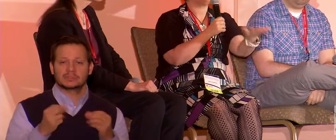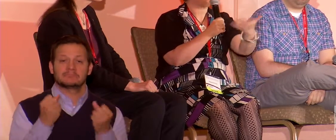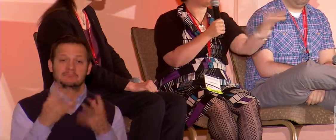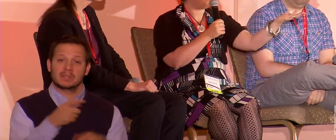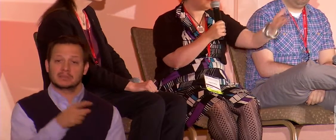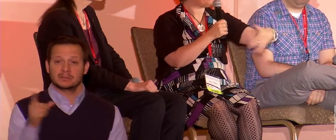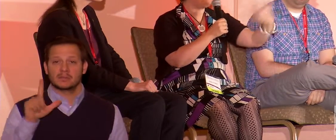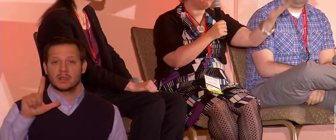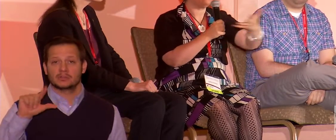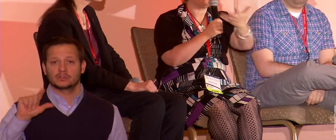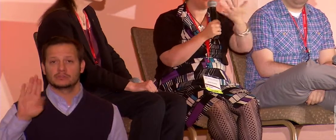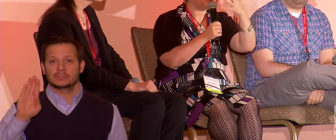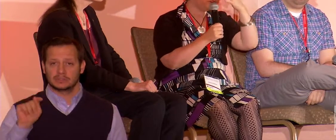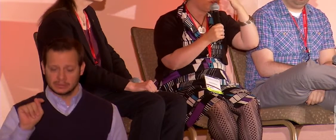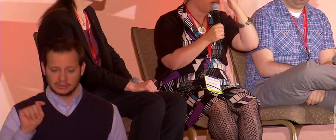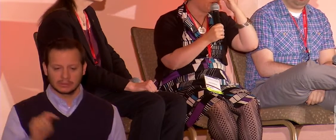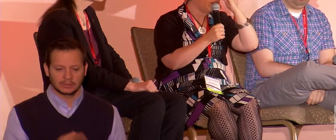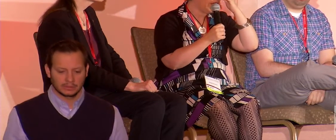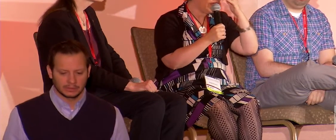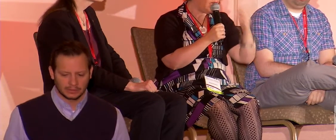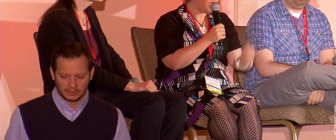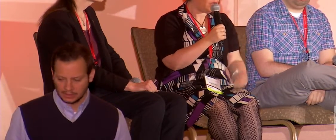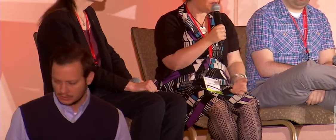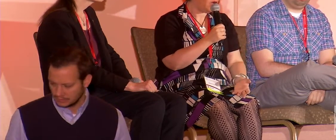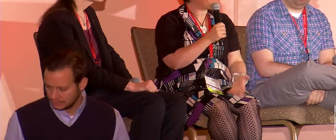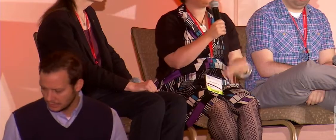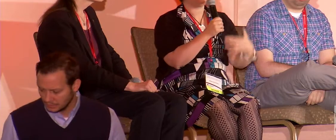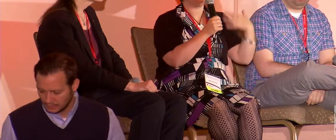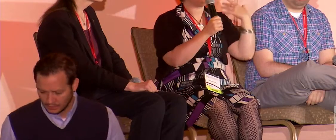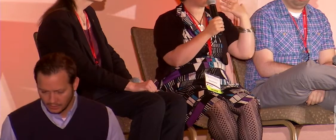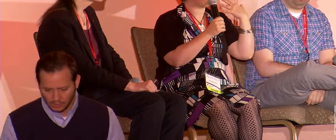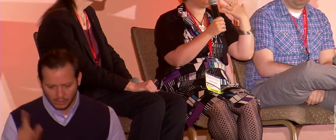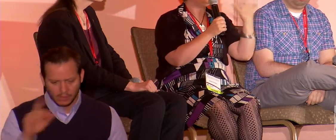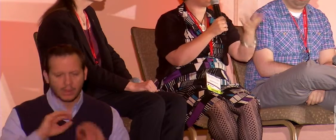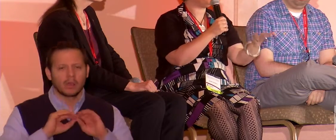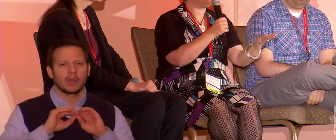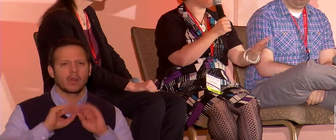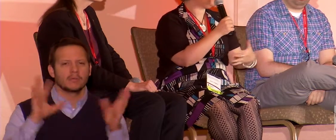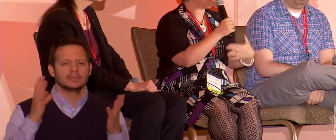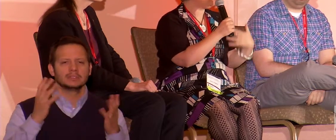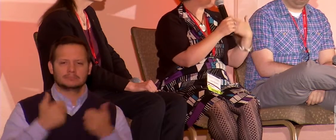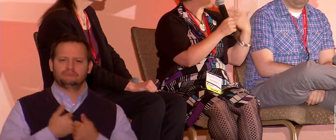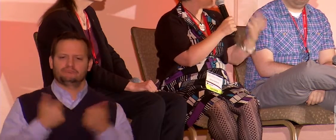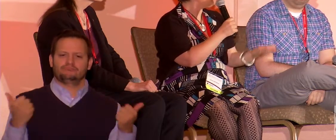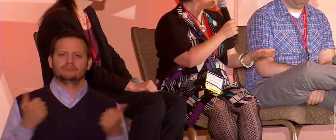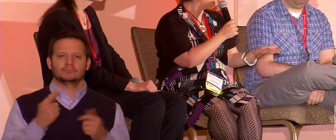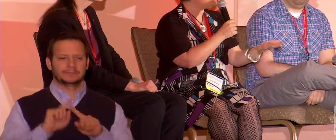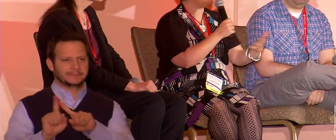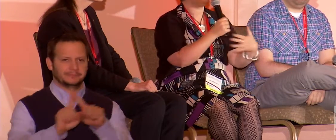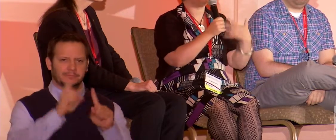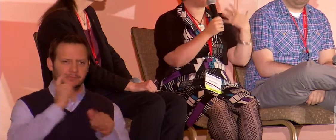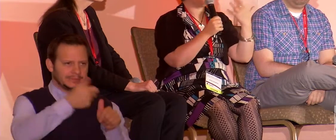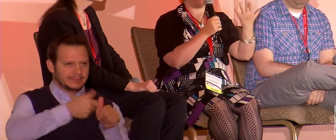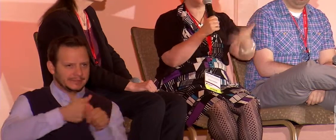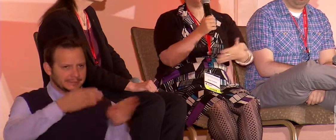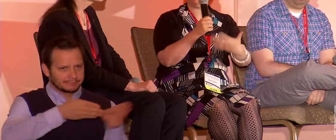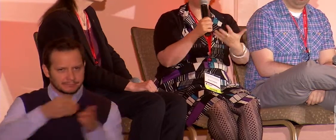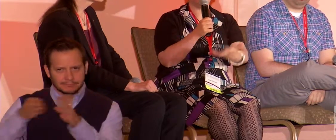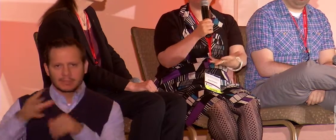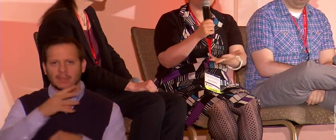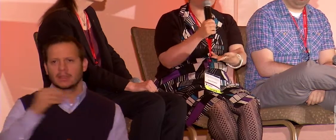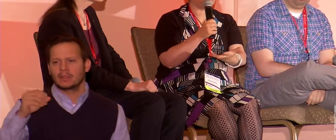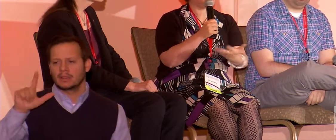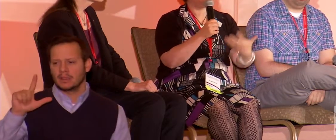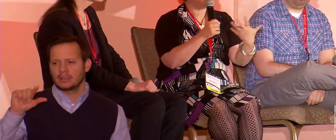also I've just talked with at conferences and talks and so on. And obviously coming out is really different for every atheist, it's really different for every